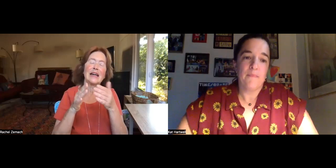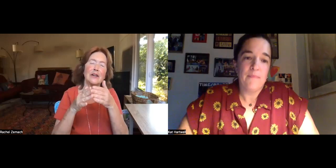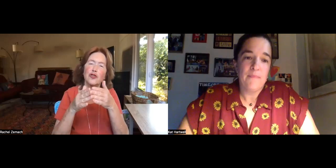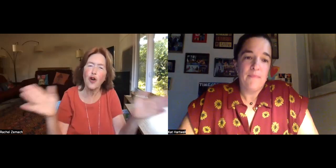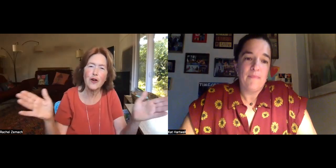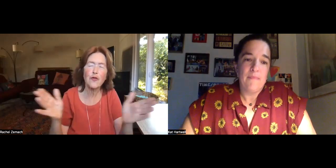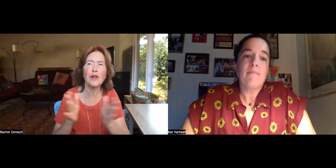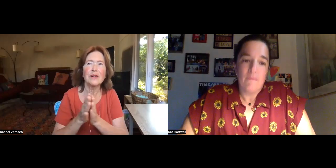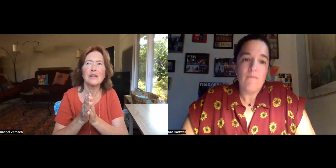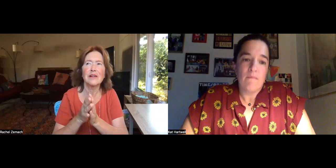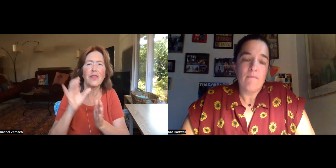In trying to